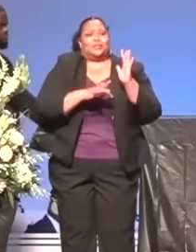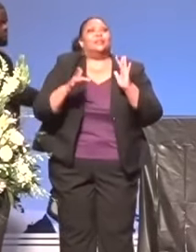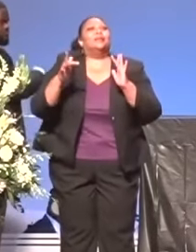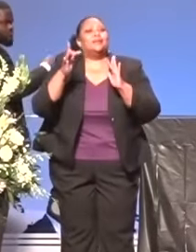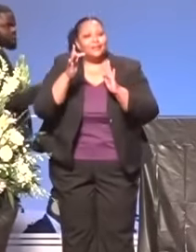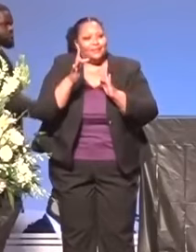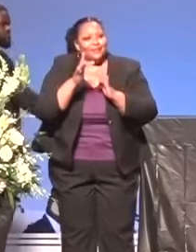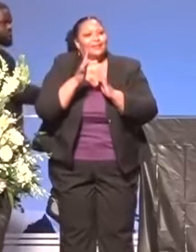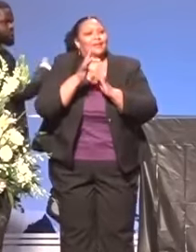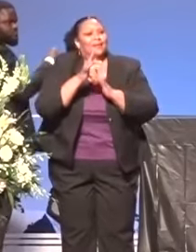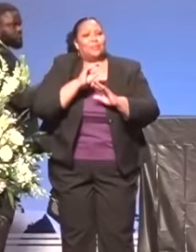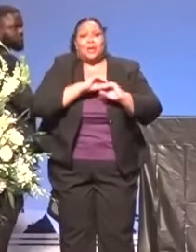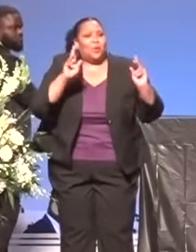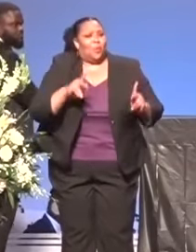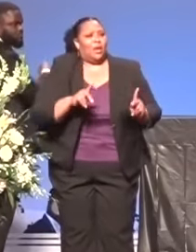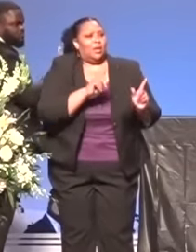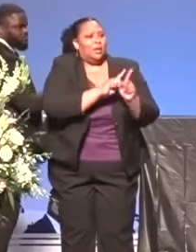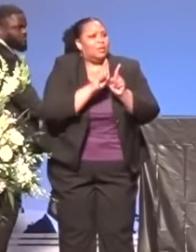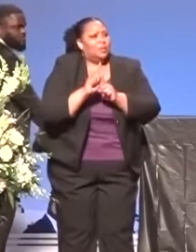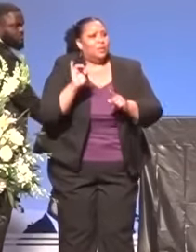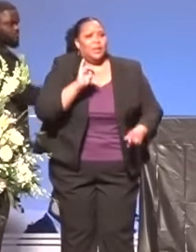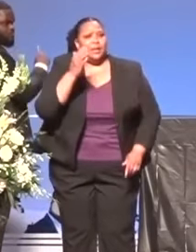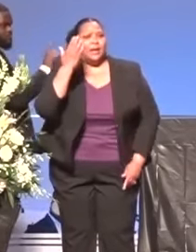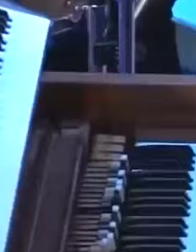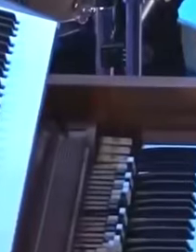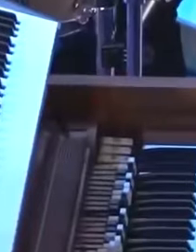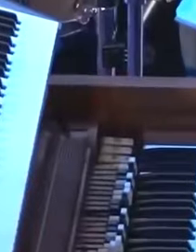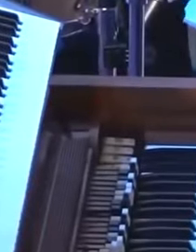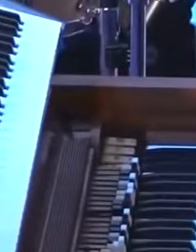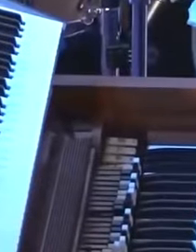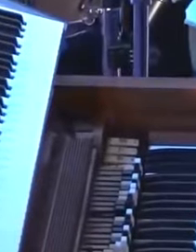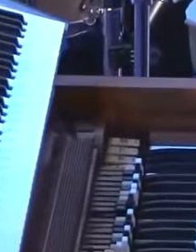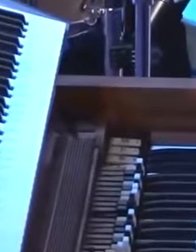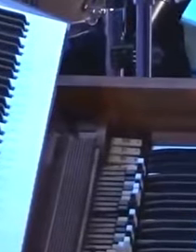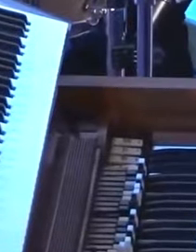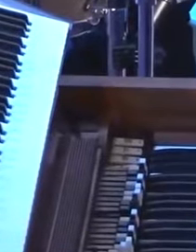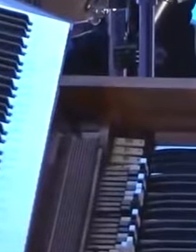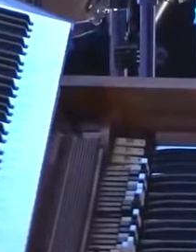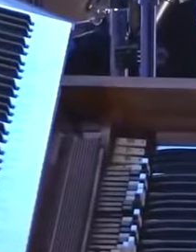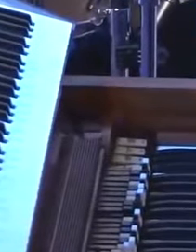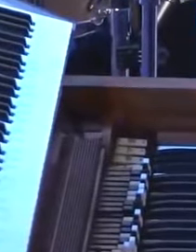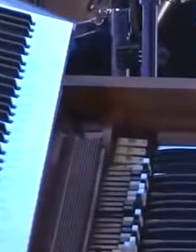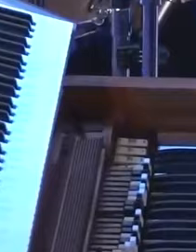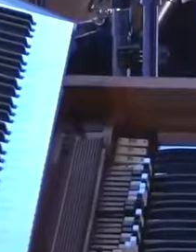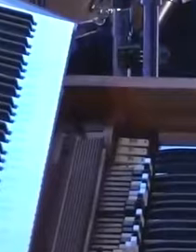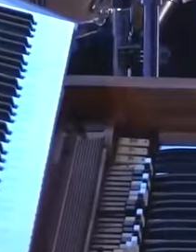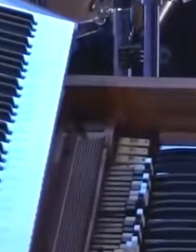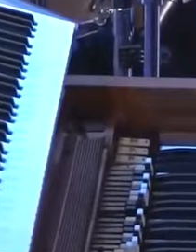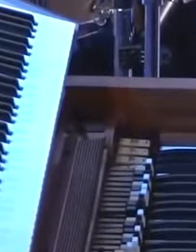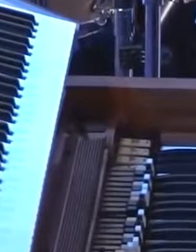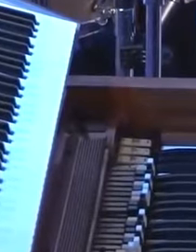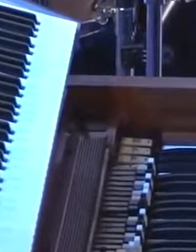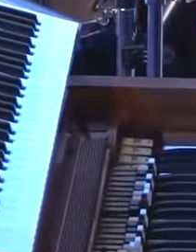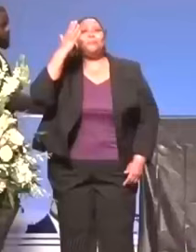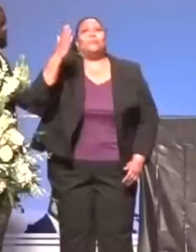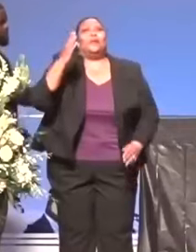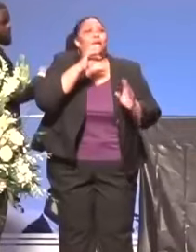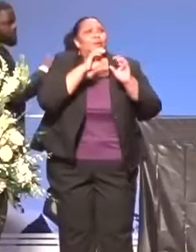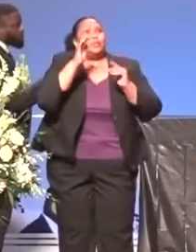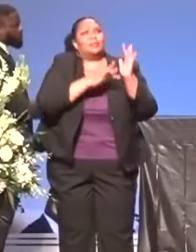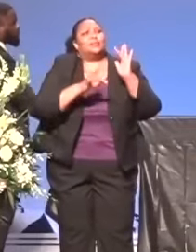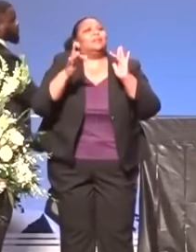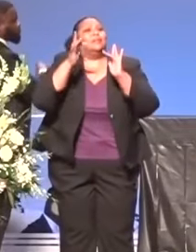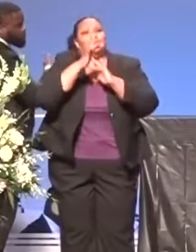Jesus. Can't nobody do the night. Nobody keep it.